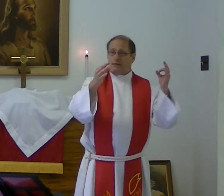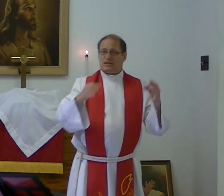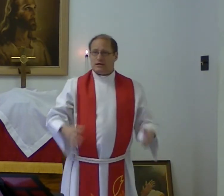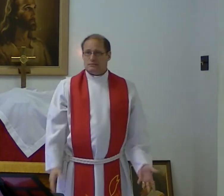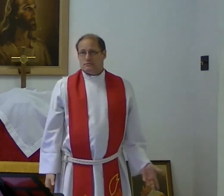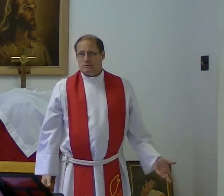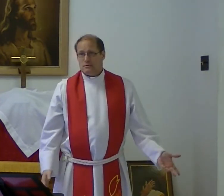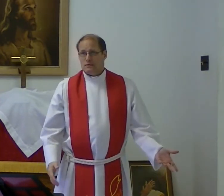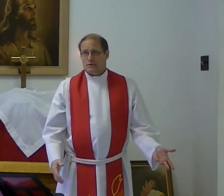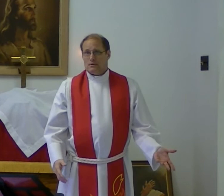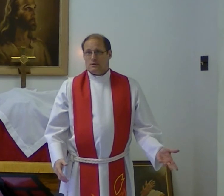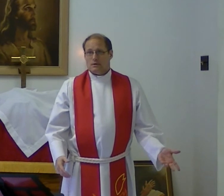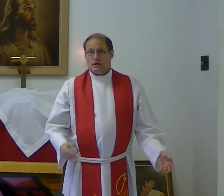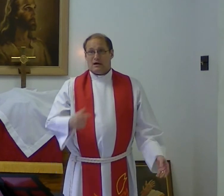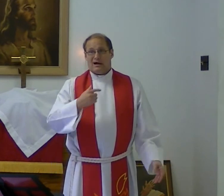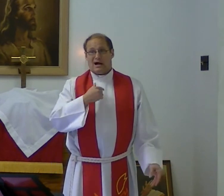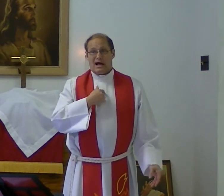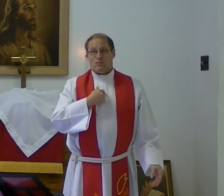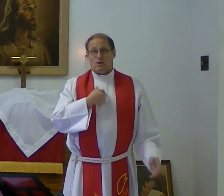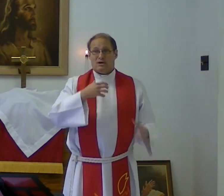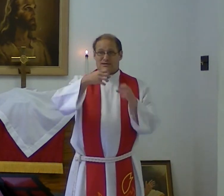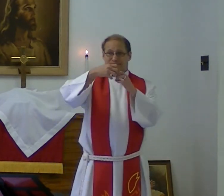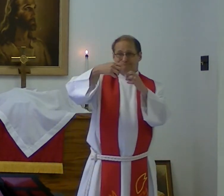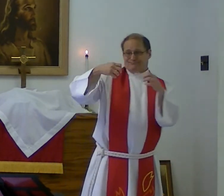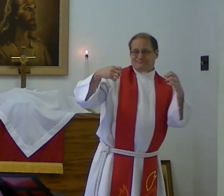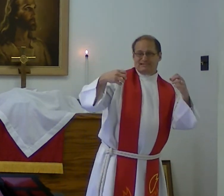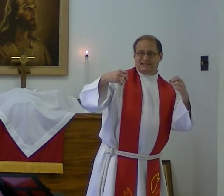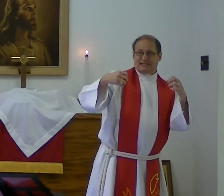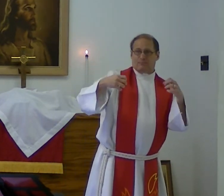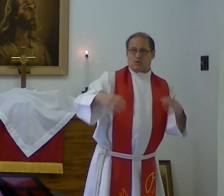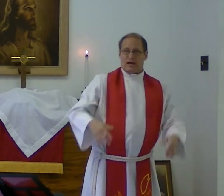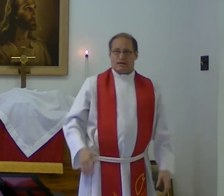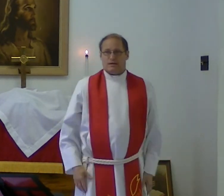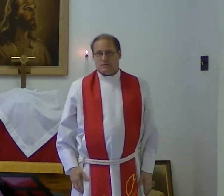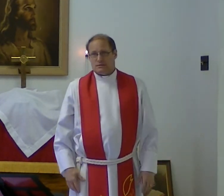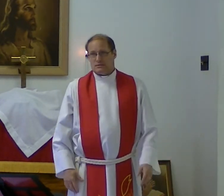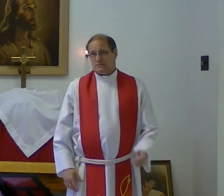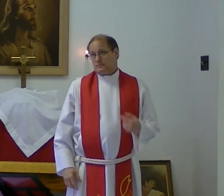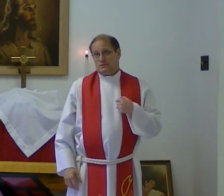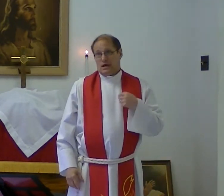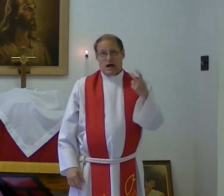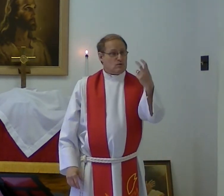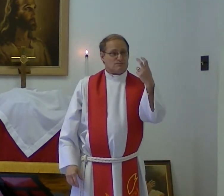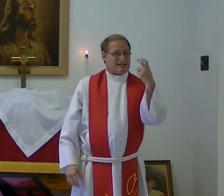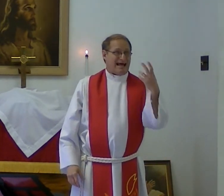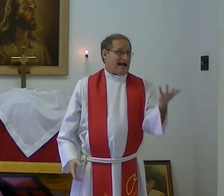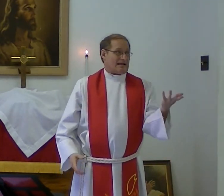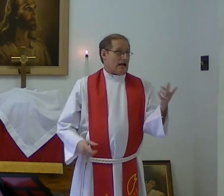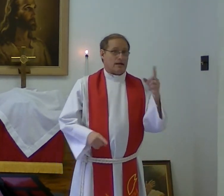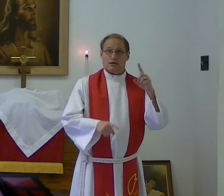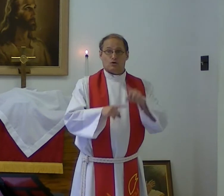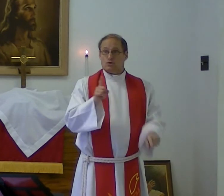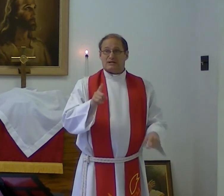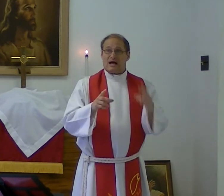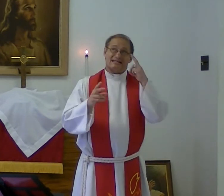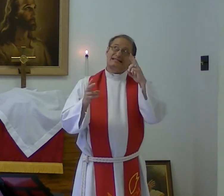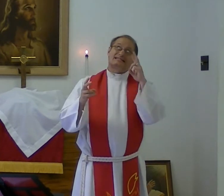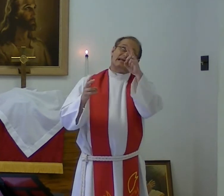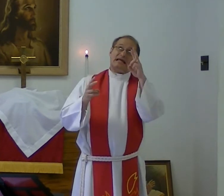family. I was separated. I was blind. I could not see